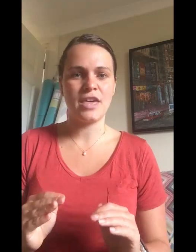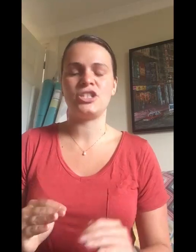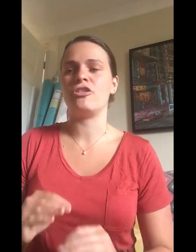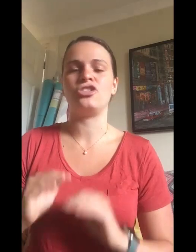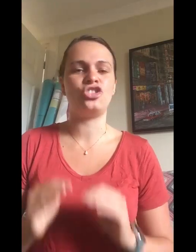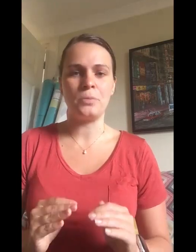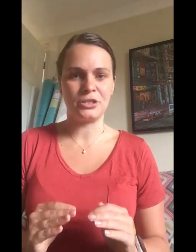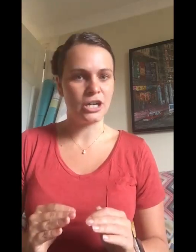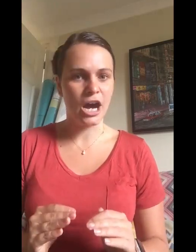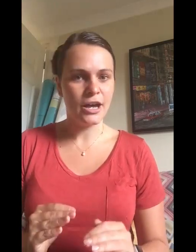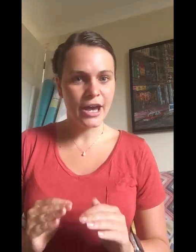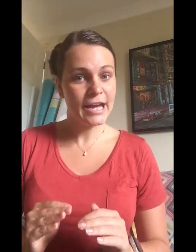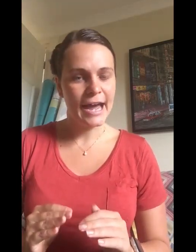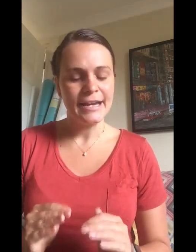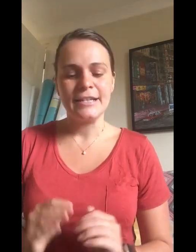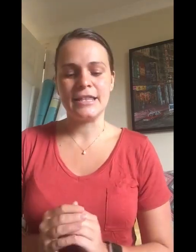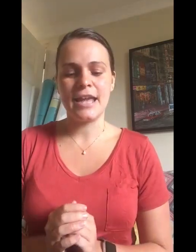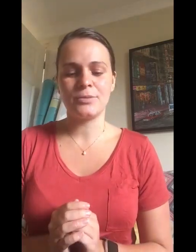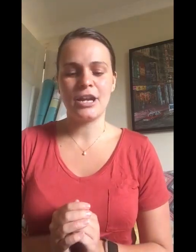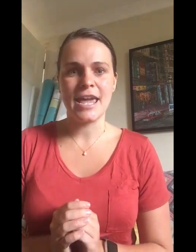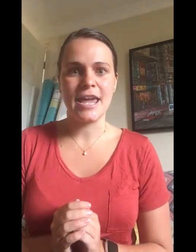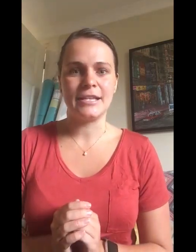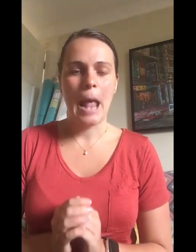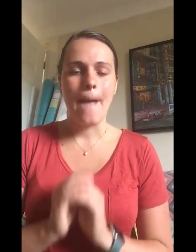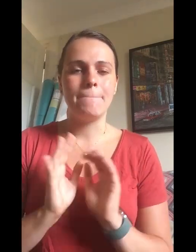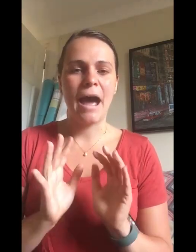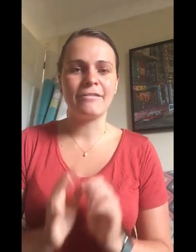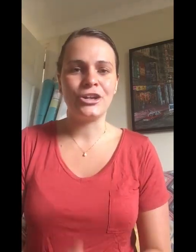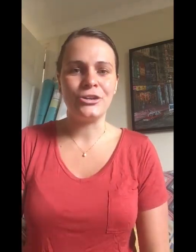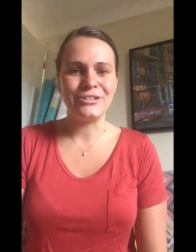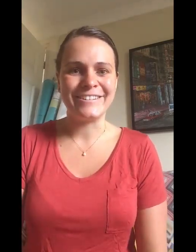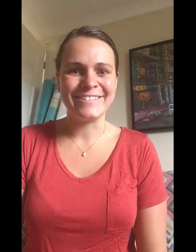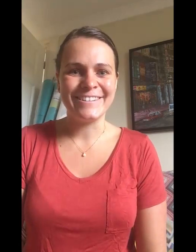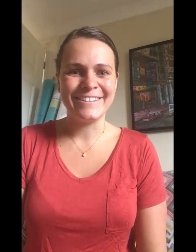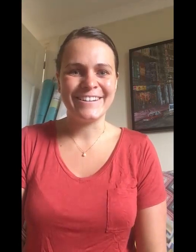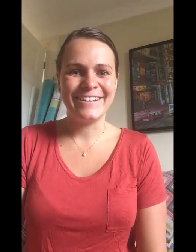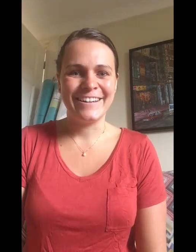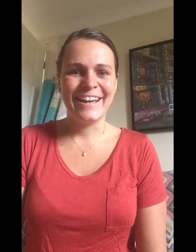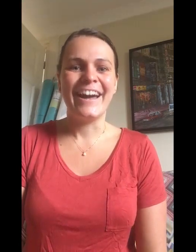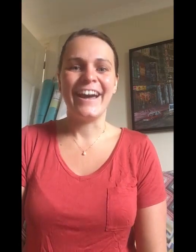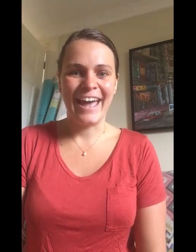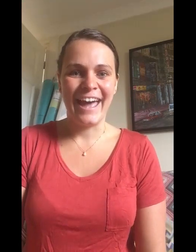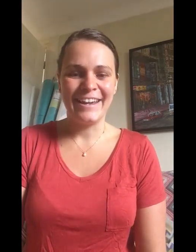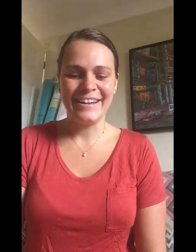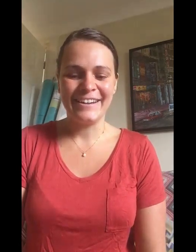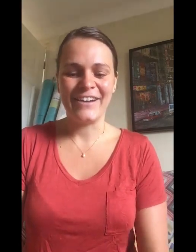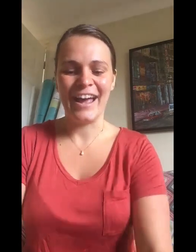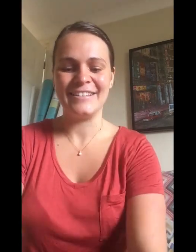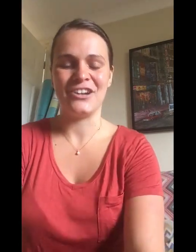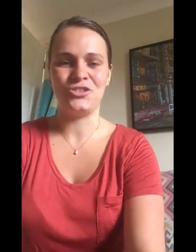this, you're a superstar, okay? So the next one is barracudas. Okay? Right, so jot